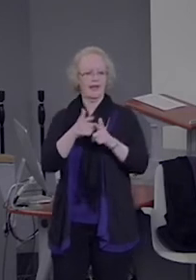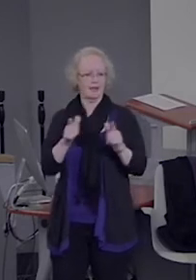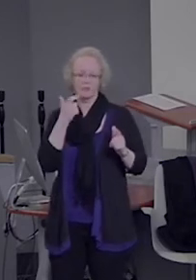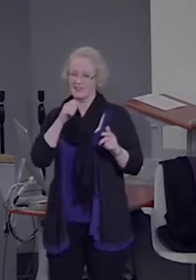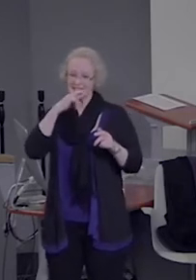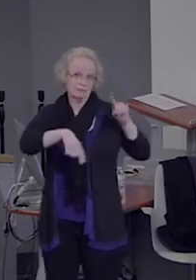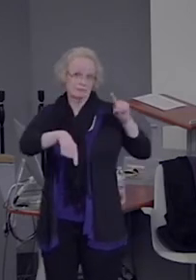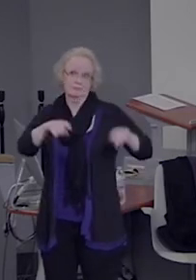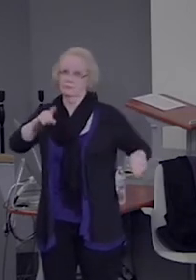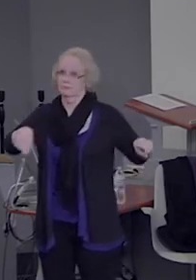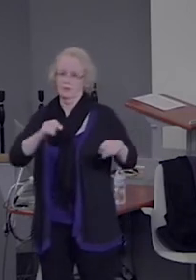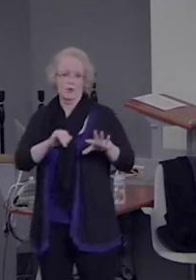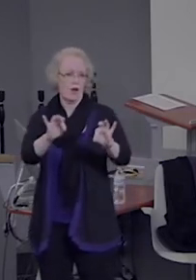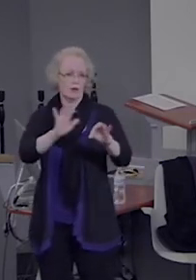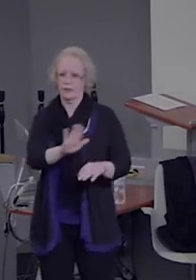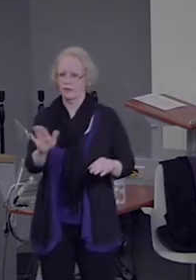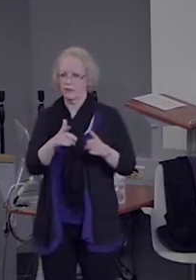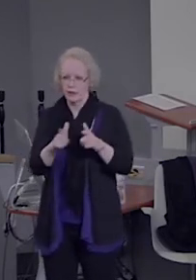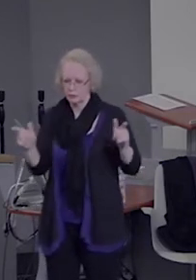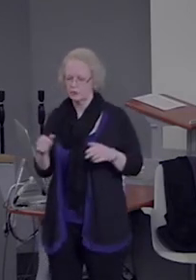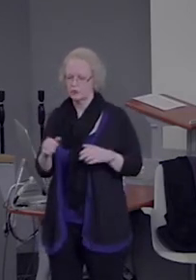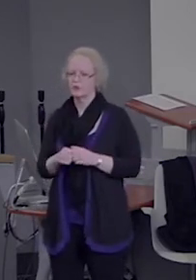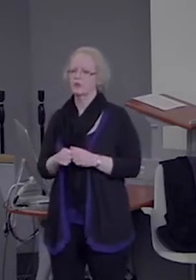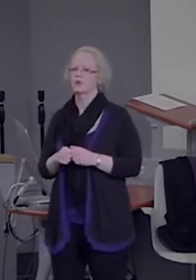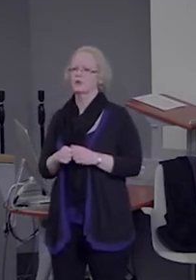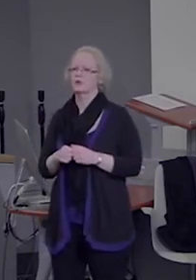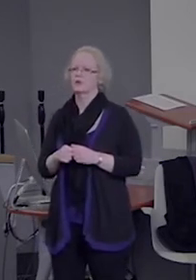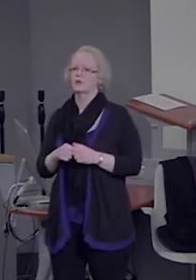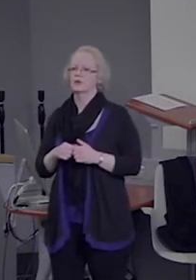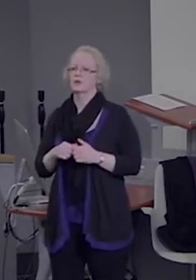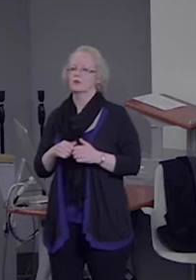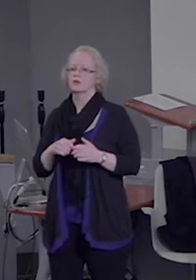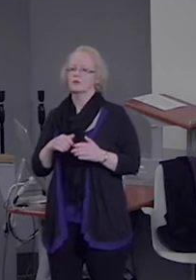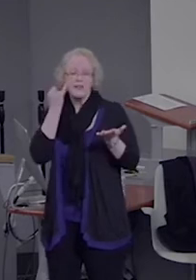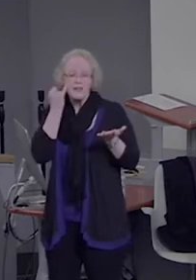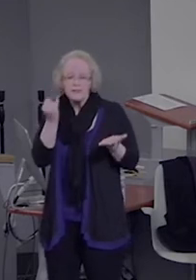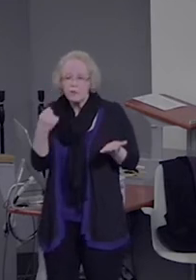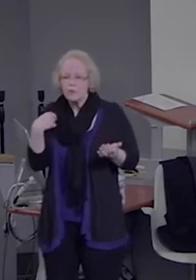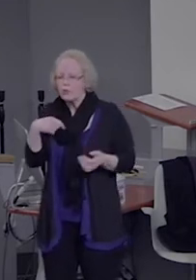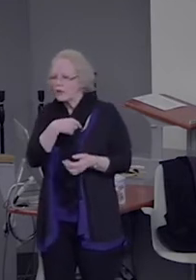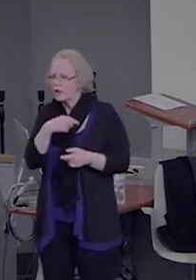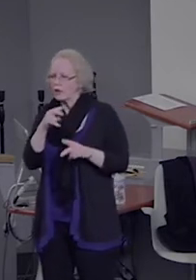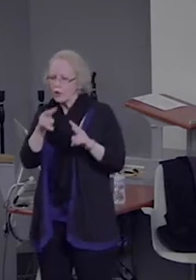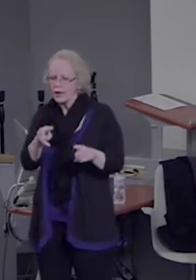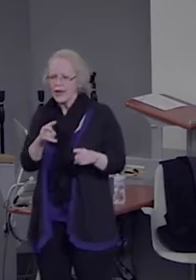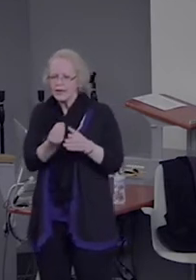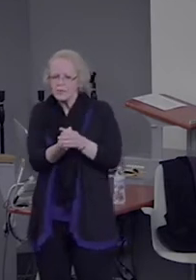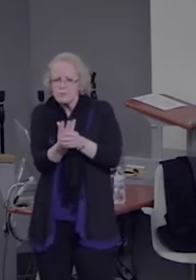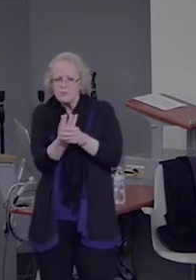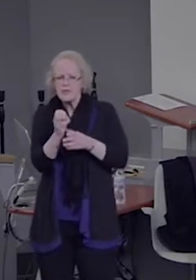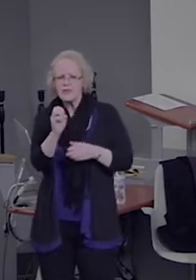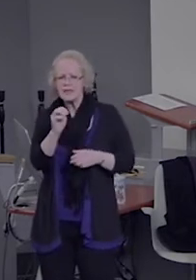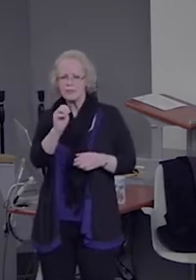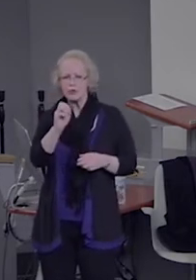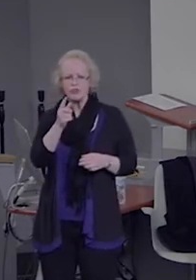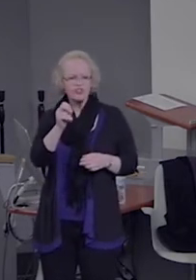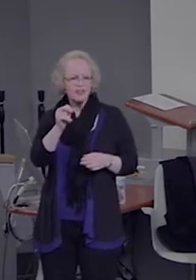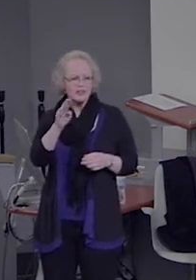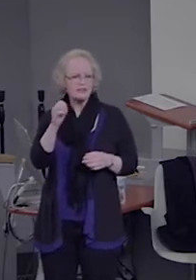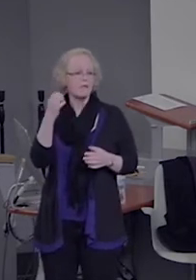their language and so those links may if we looked at emergence of some other function